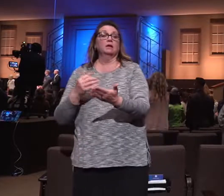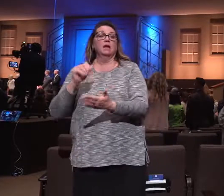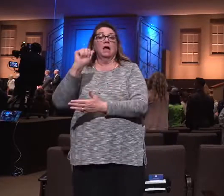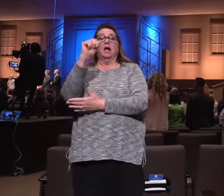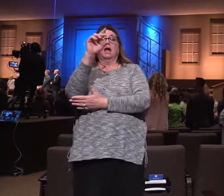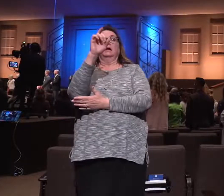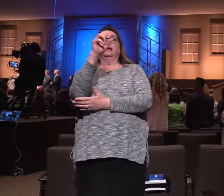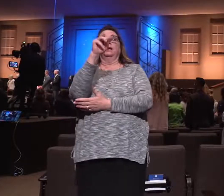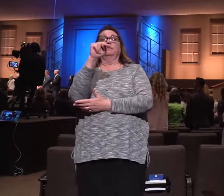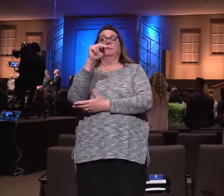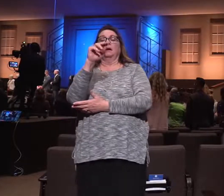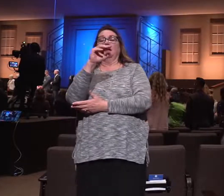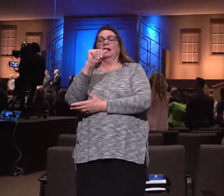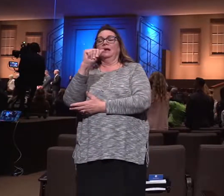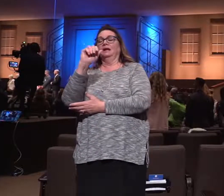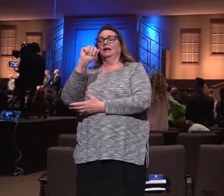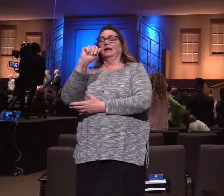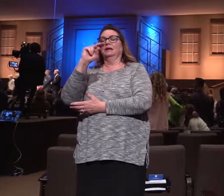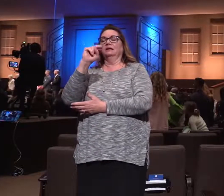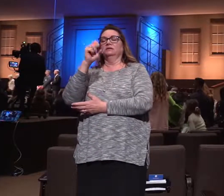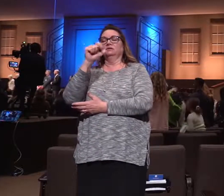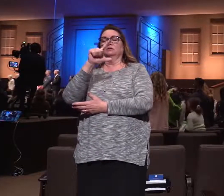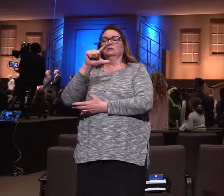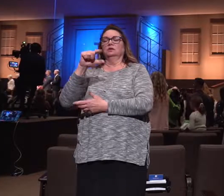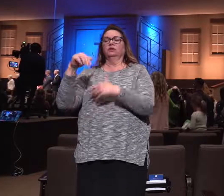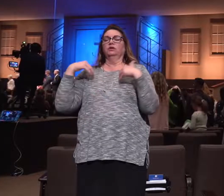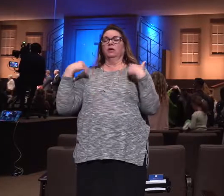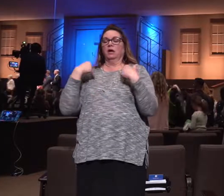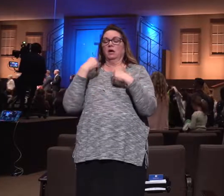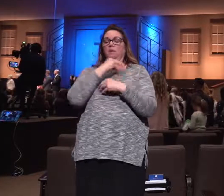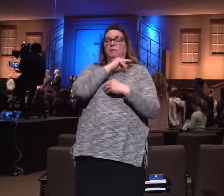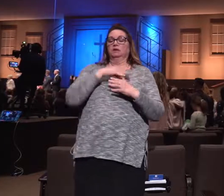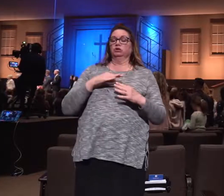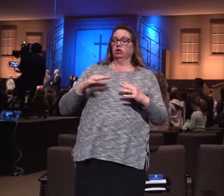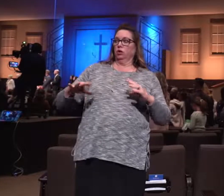and Angela Young, missionaries to Russia for 20 years.